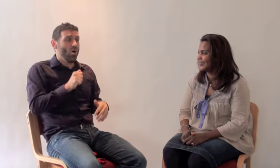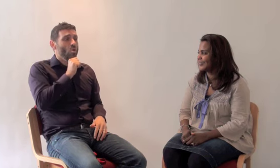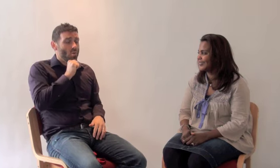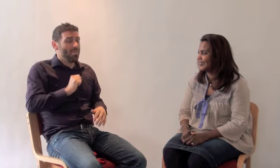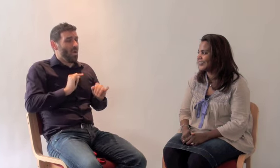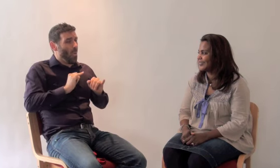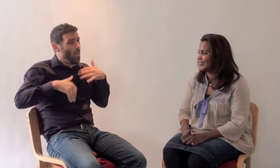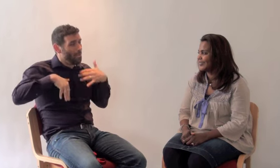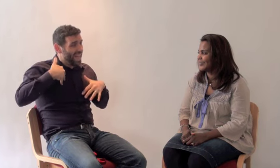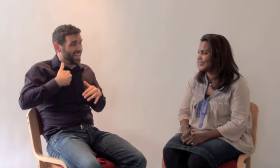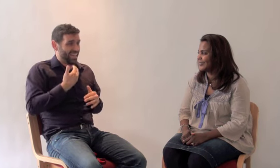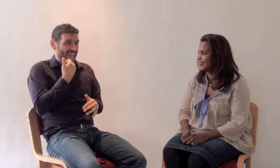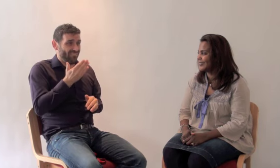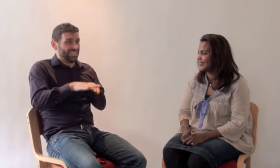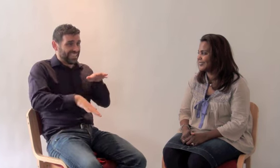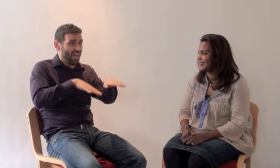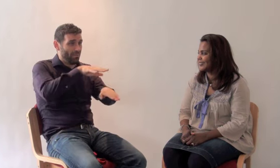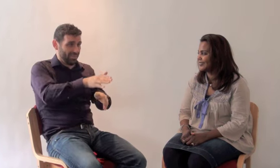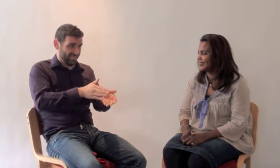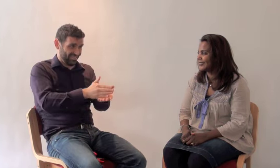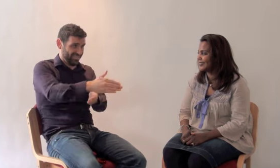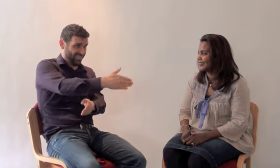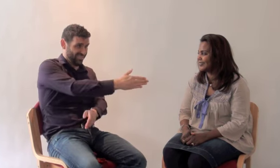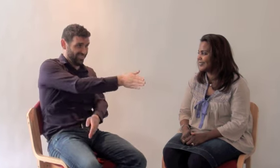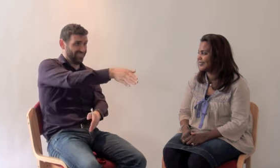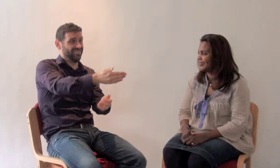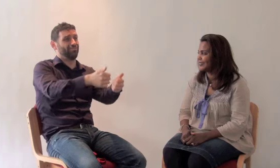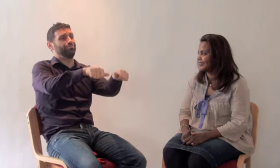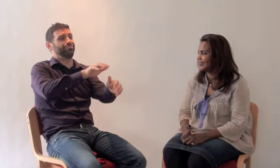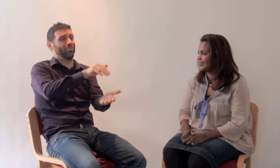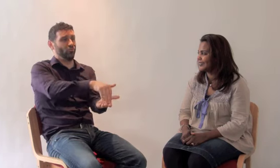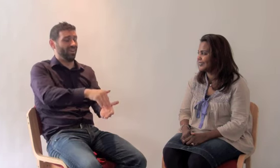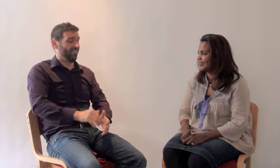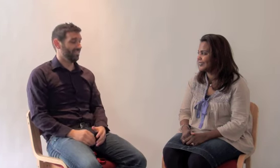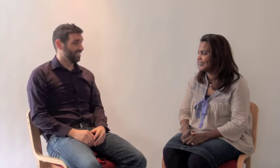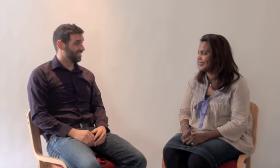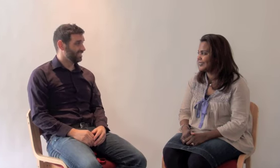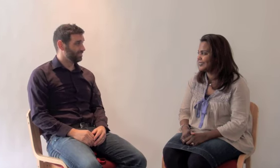coming, but you know you've still got that amount of pain for every single step left to navigate.